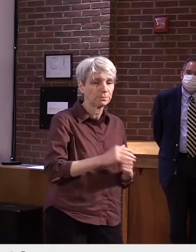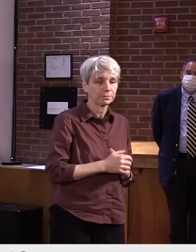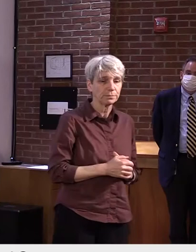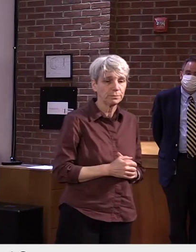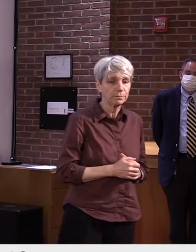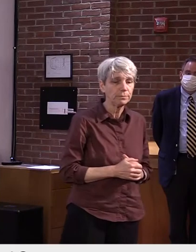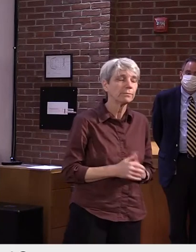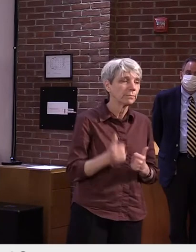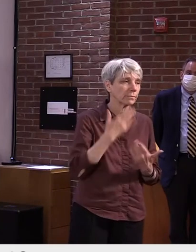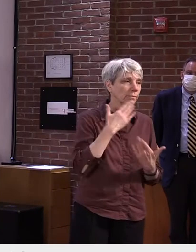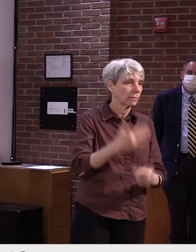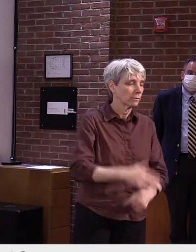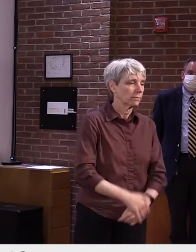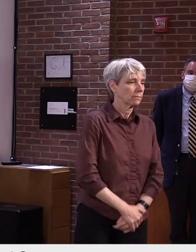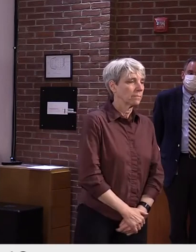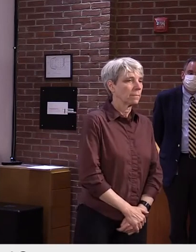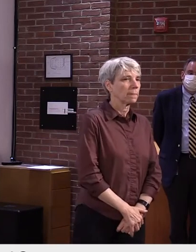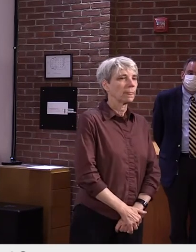Thank you.